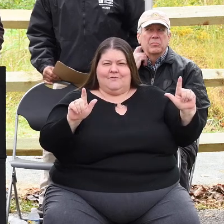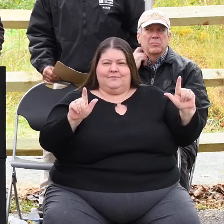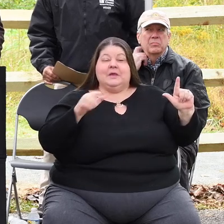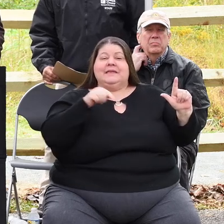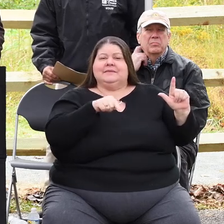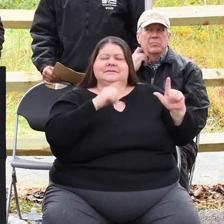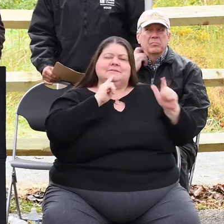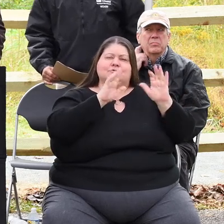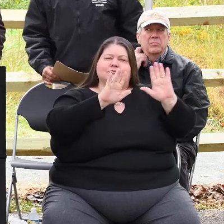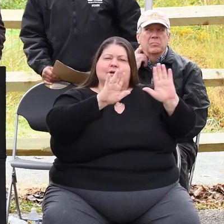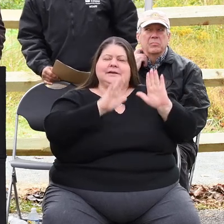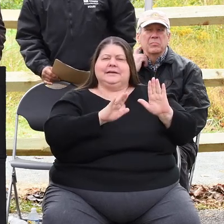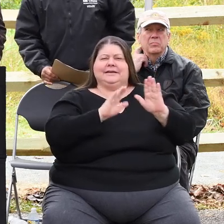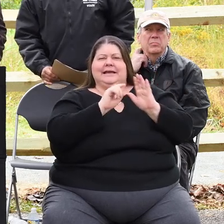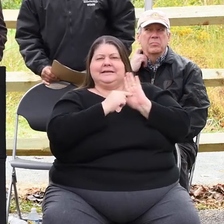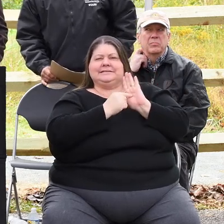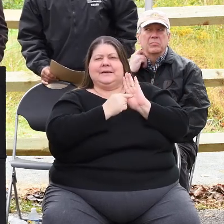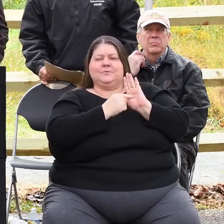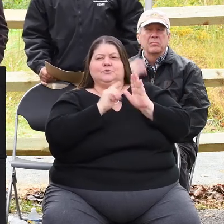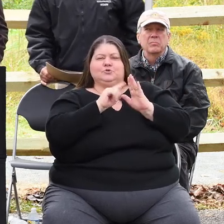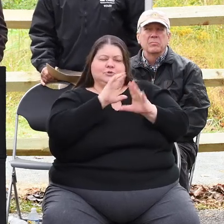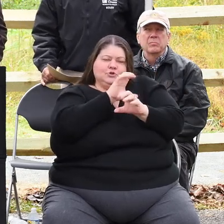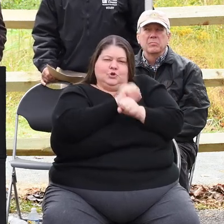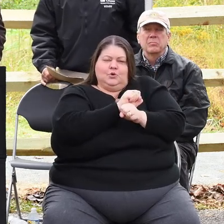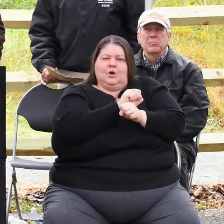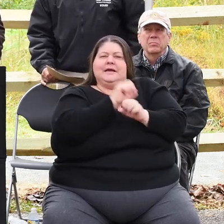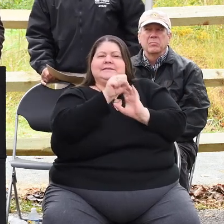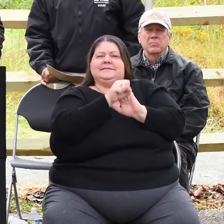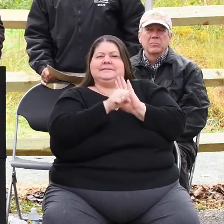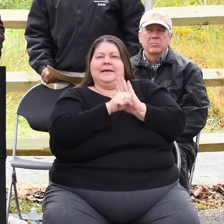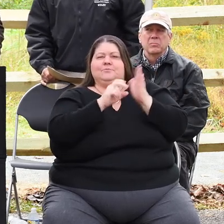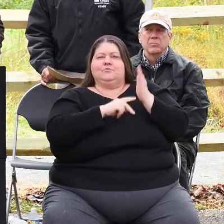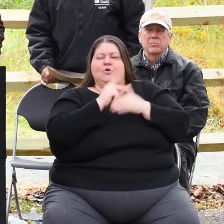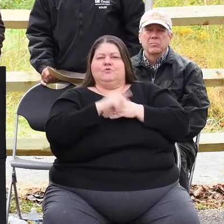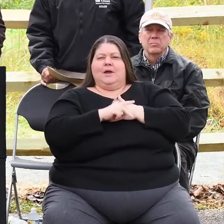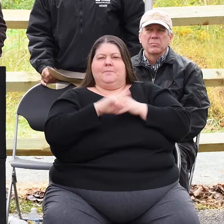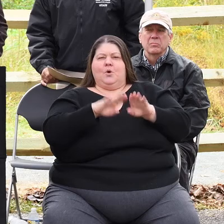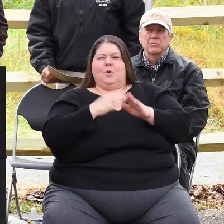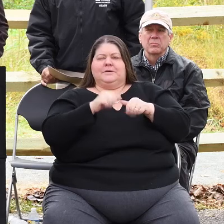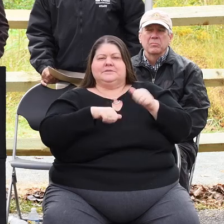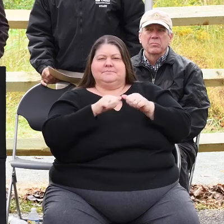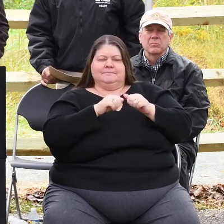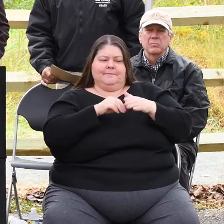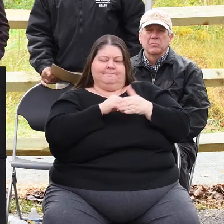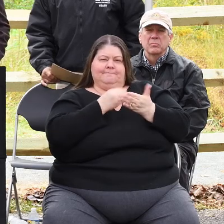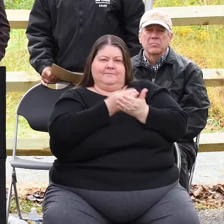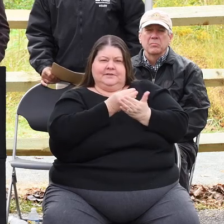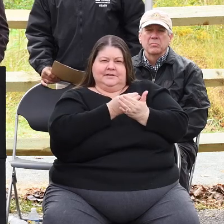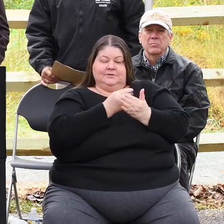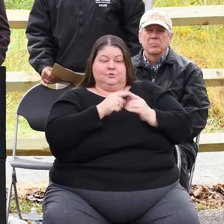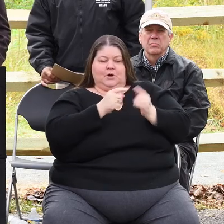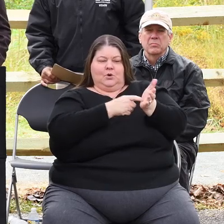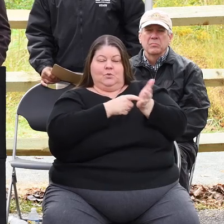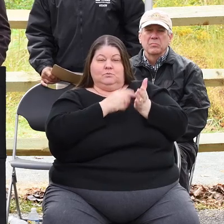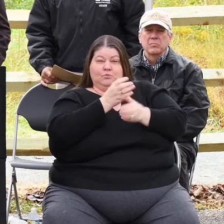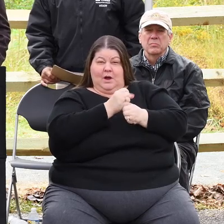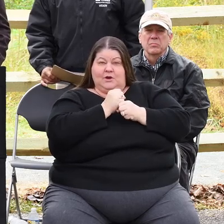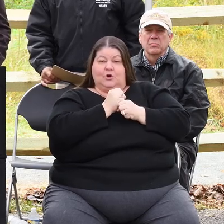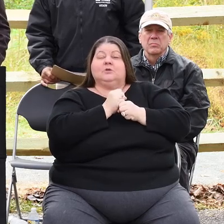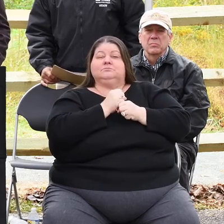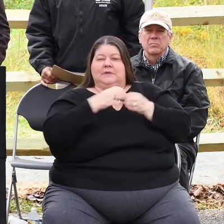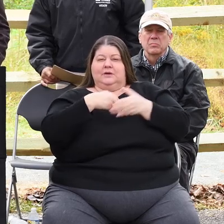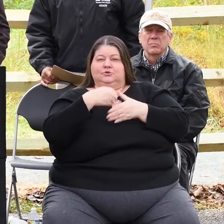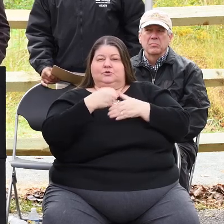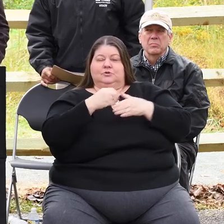prime example of our work to secure state program open space funding to acquire outdoor recreation and open spaces